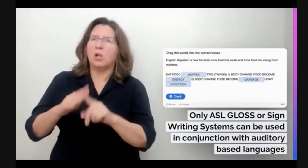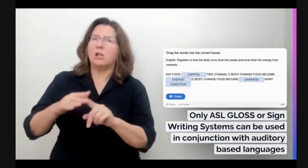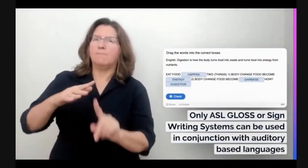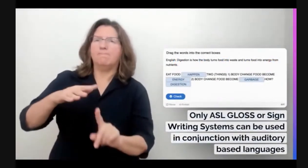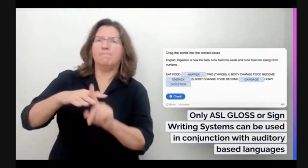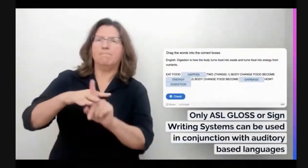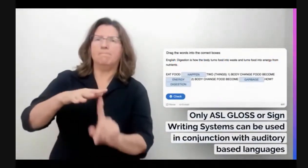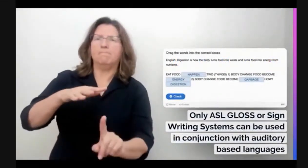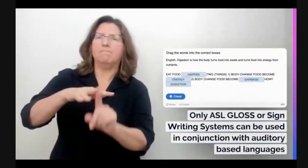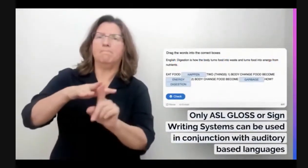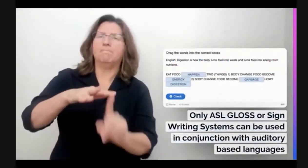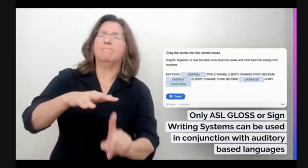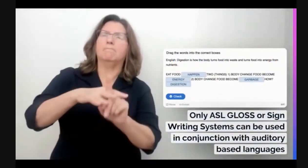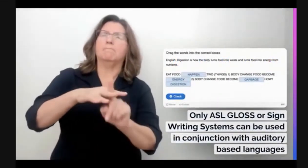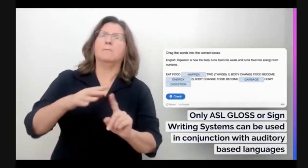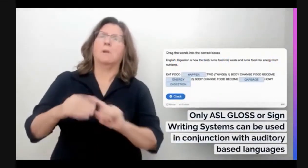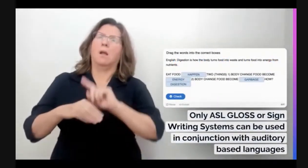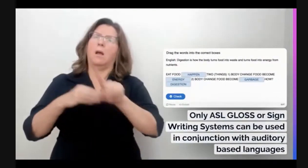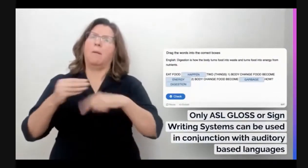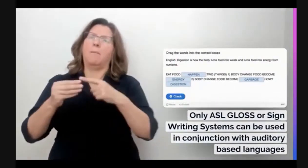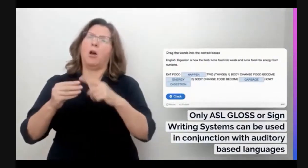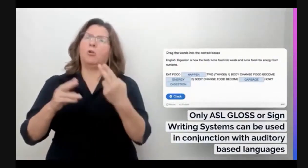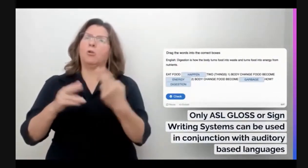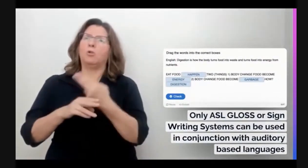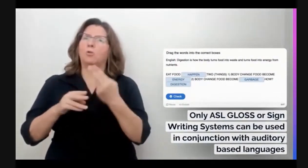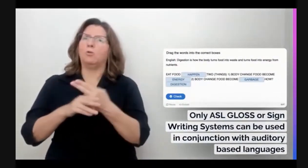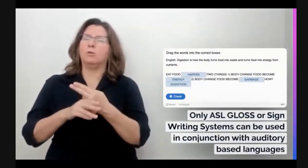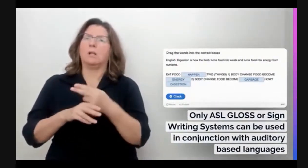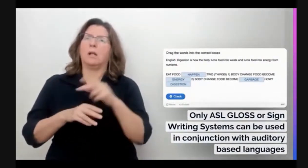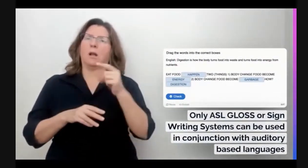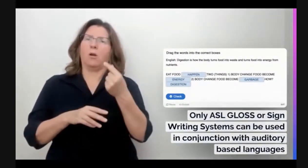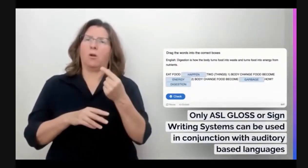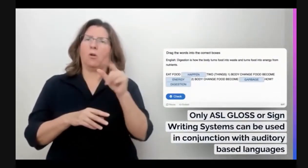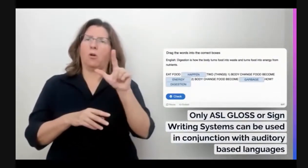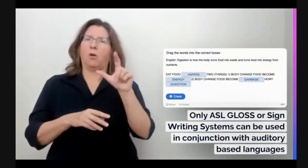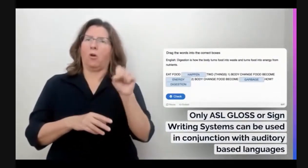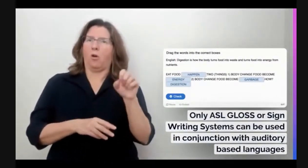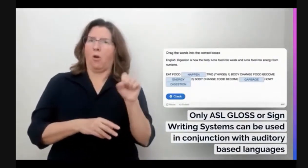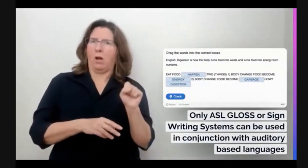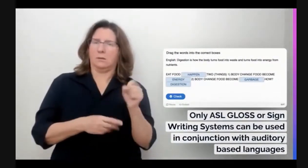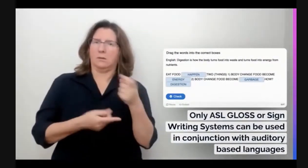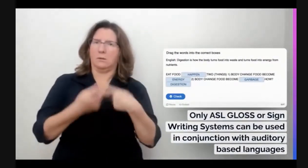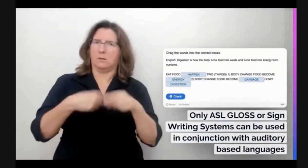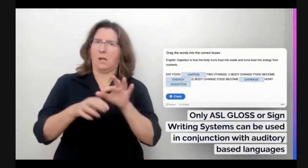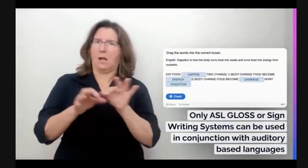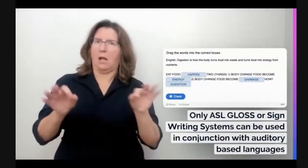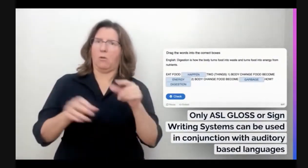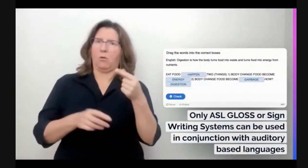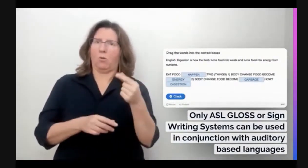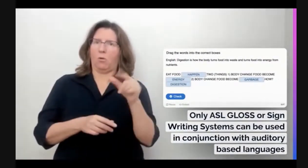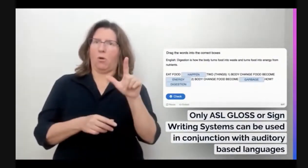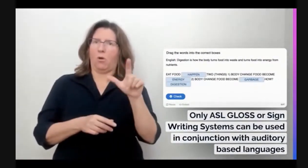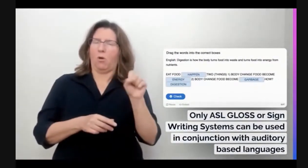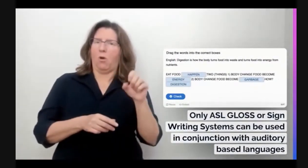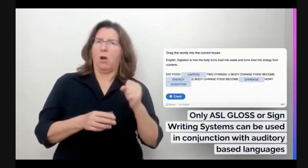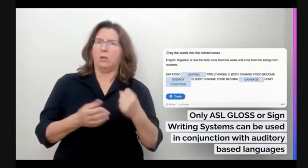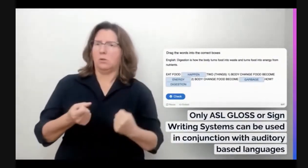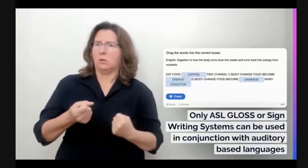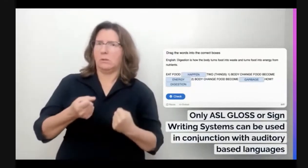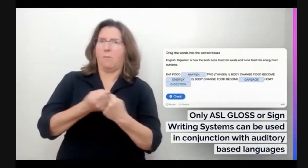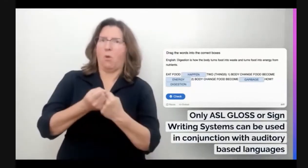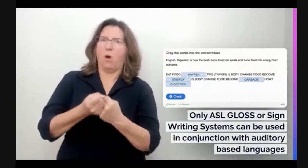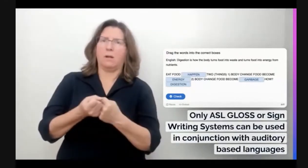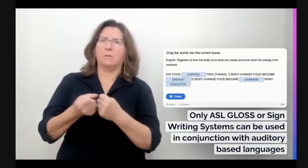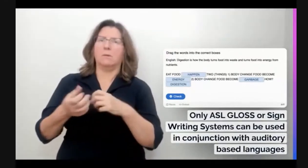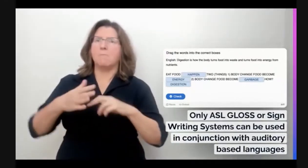More and more research is showing how ASL gloss activities support the acquisition of the written forms of